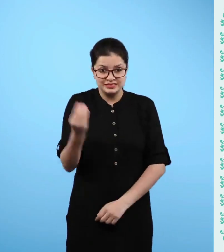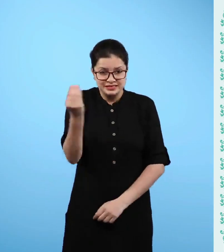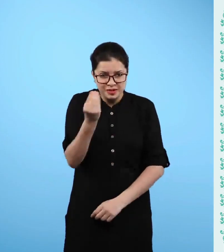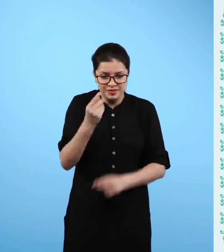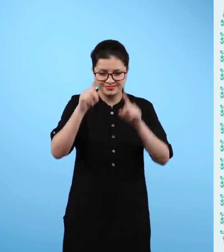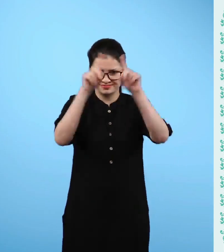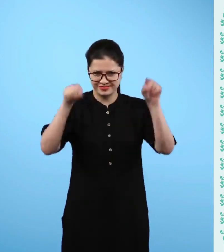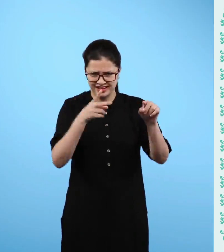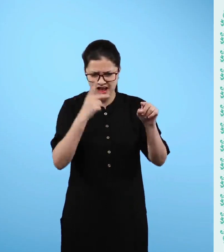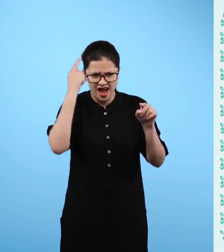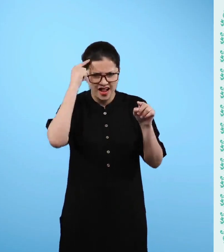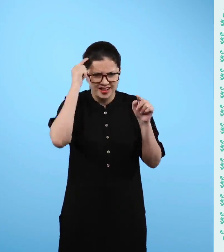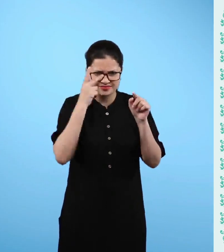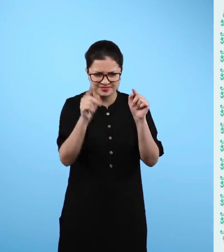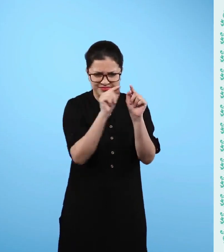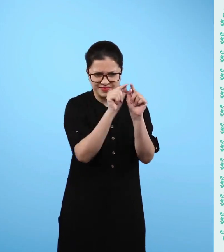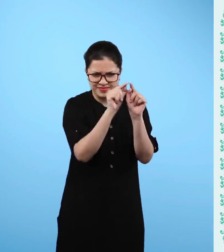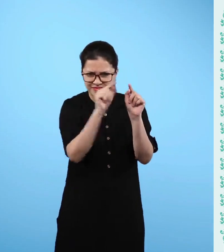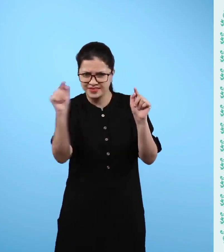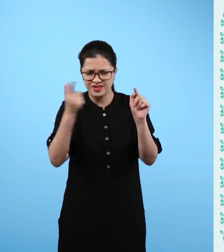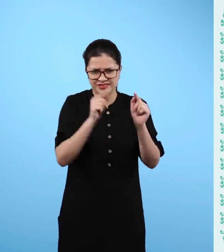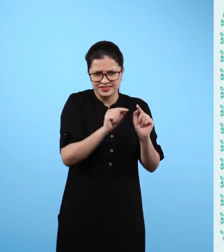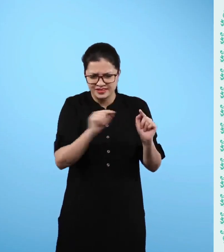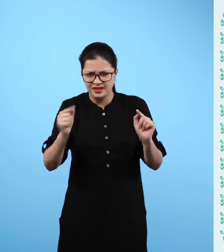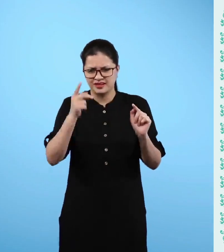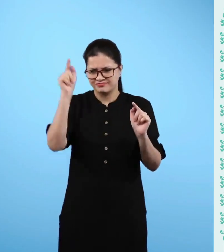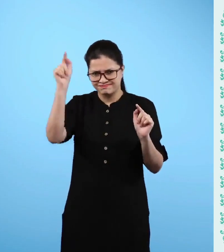Each is to be folded along the dotted lines.